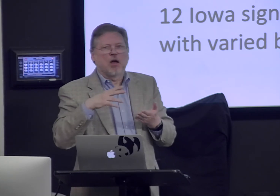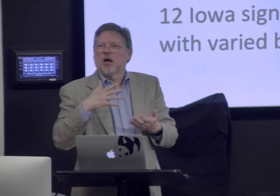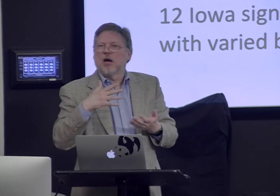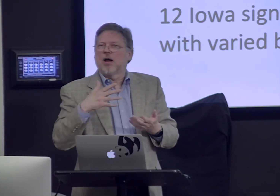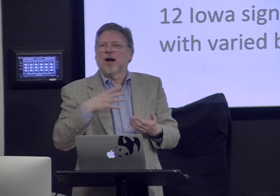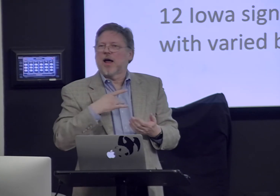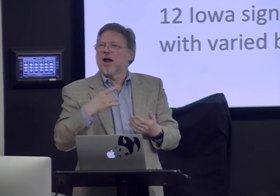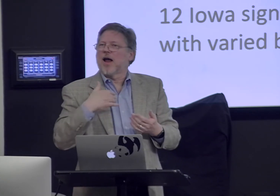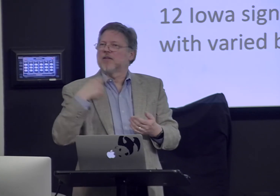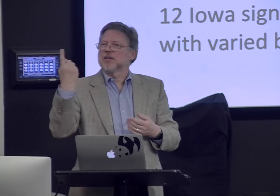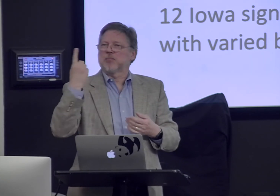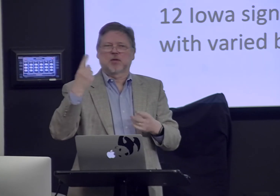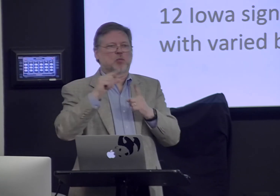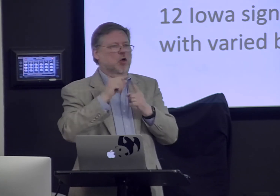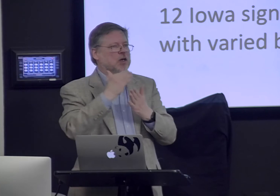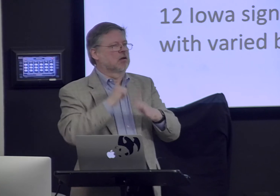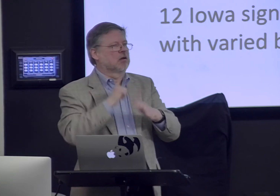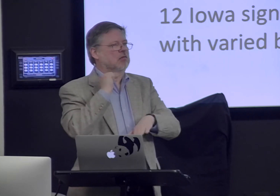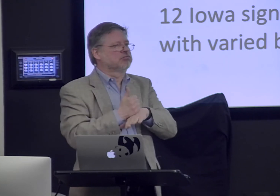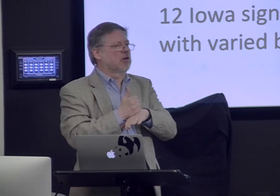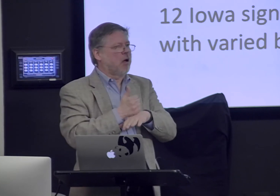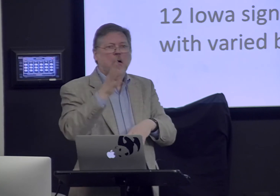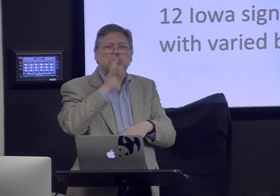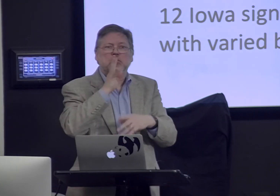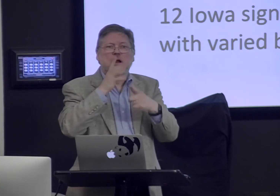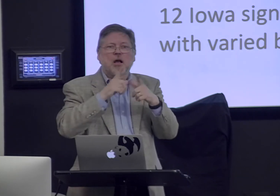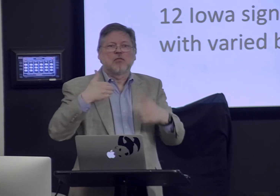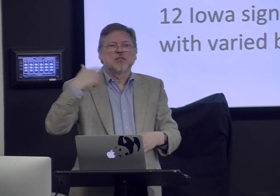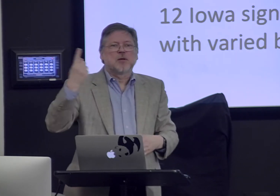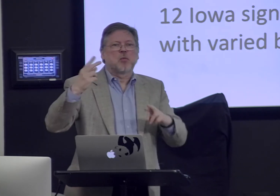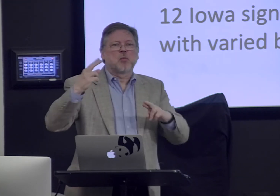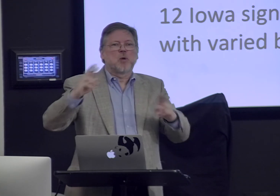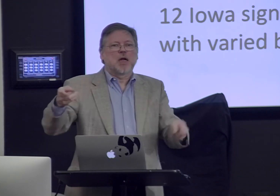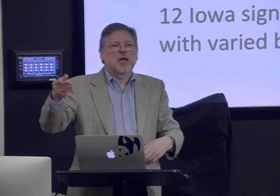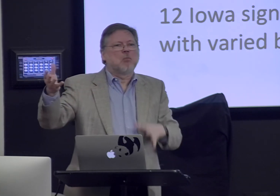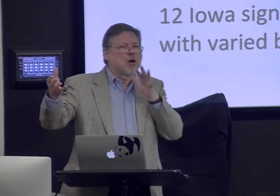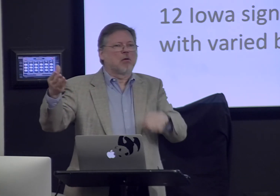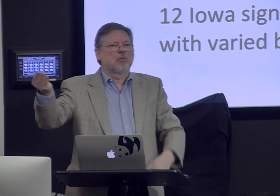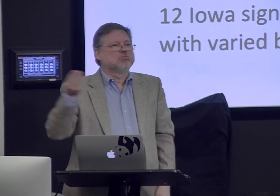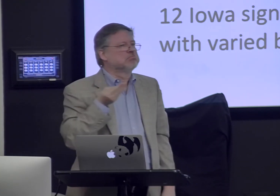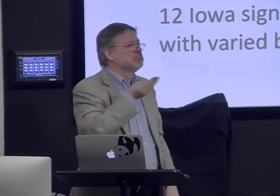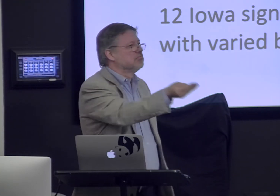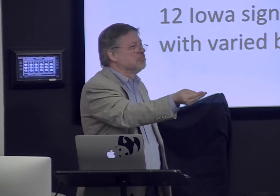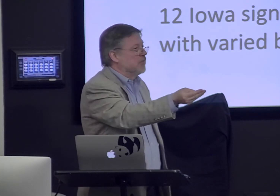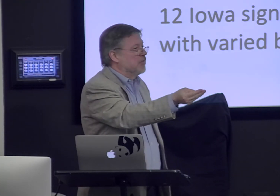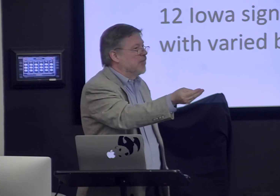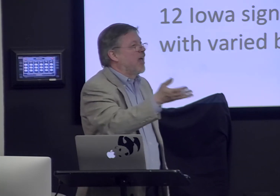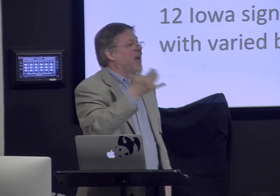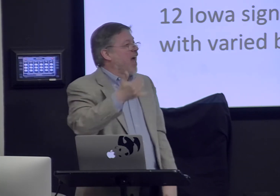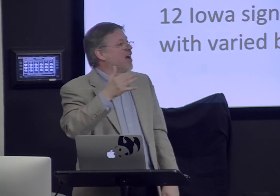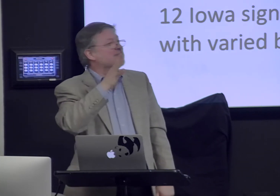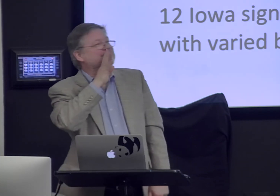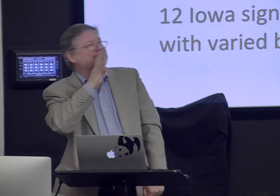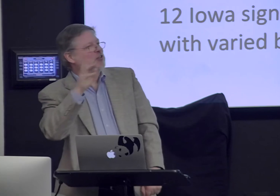of the word list that really helped us to understand the variety that we were seeing. Now, of course, I started using the Swadesh word